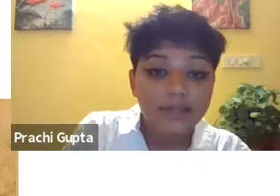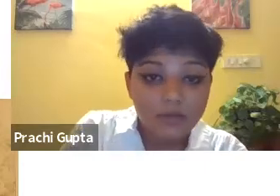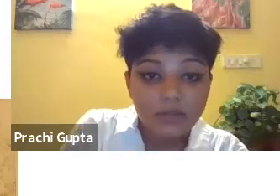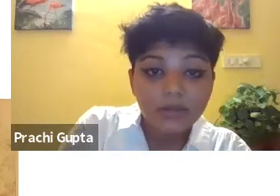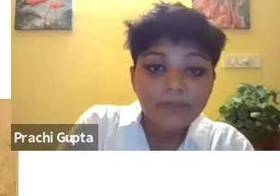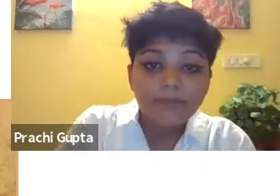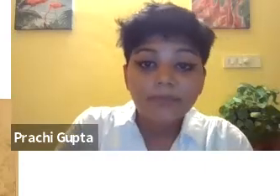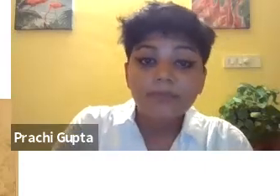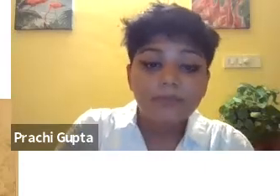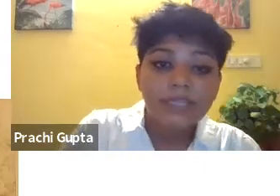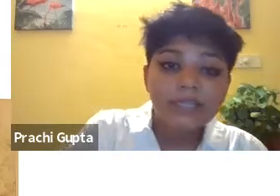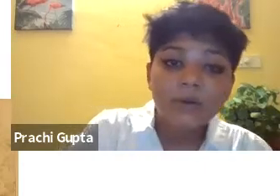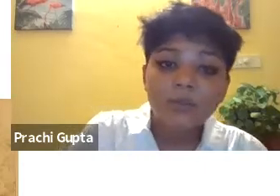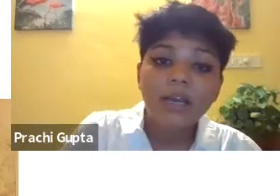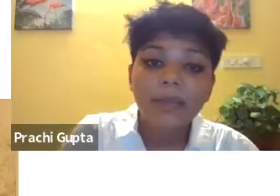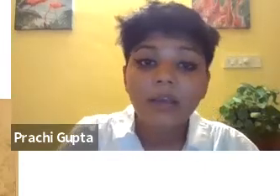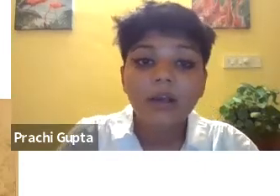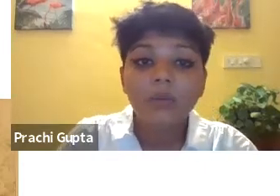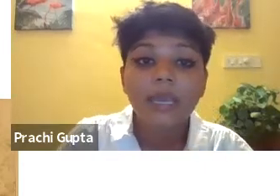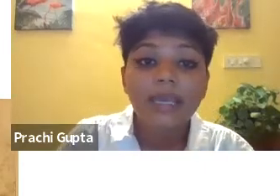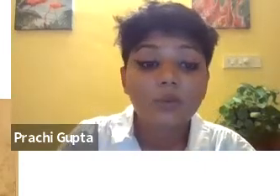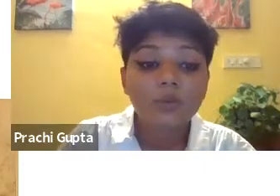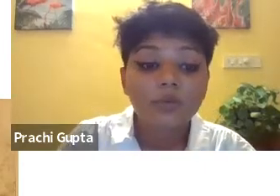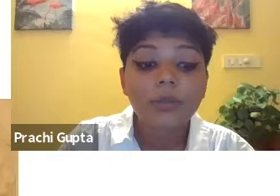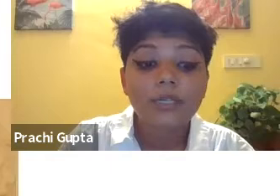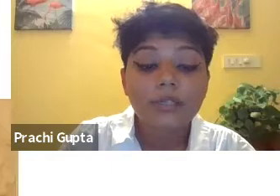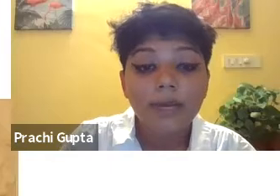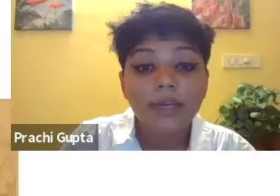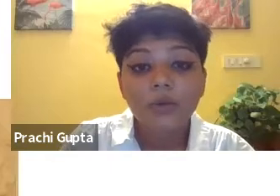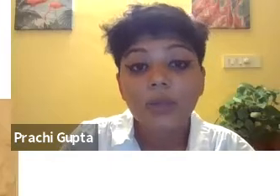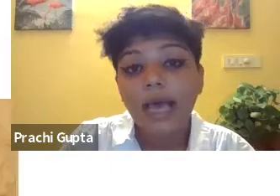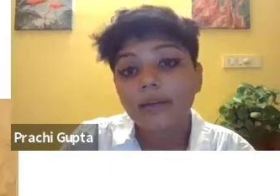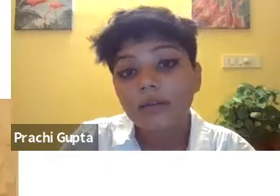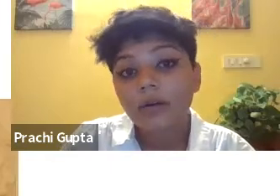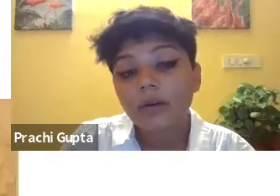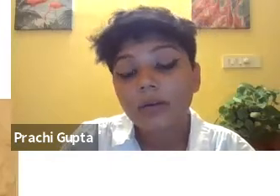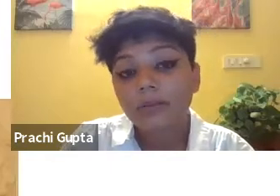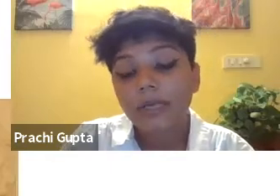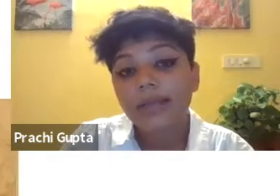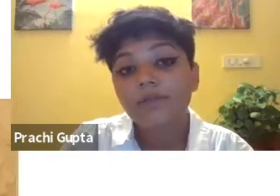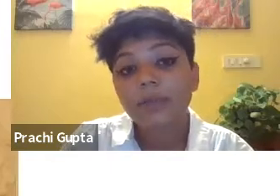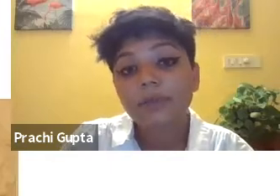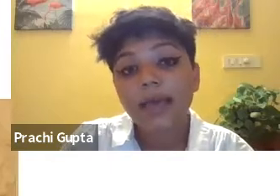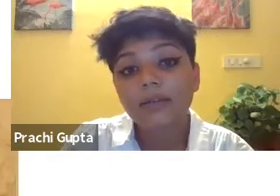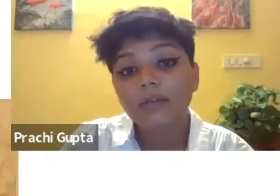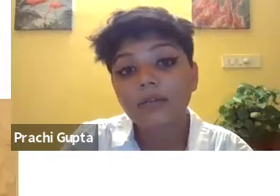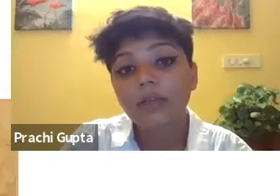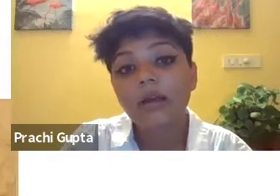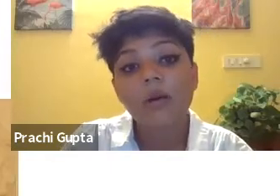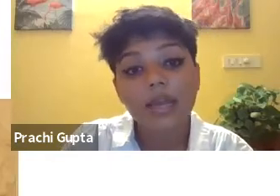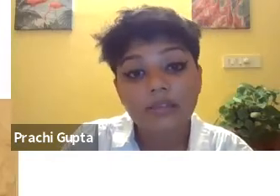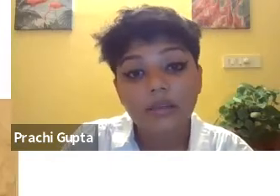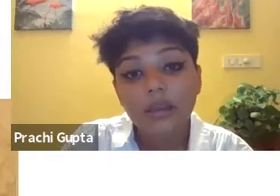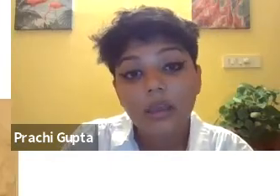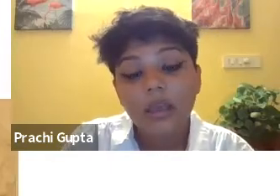people's collections. It is also becoming a way to for the British Empire to look at the kind of people that they